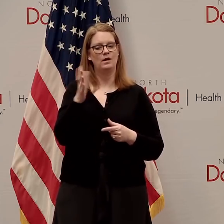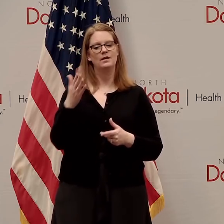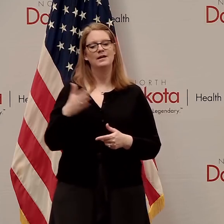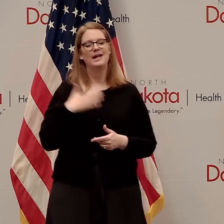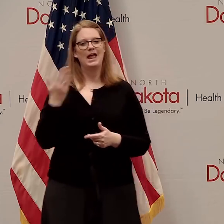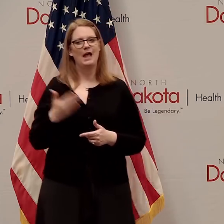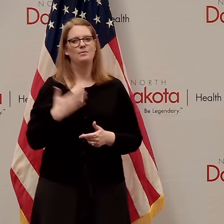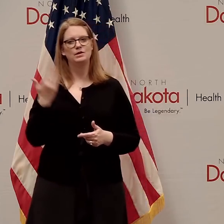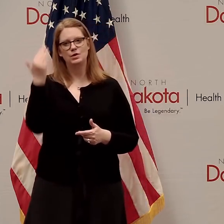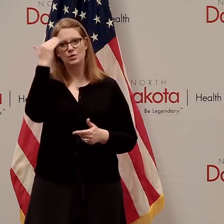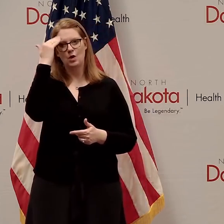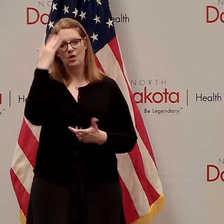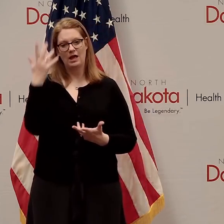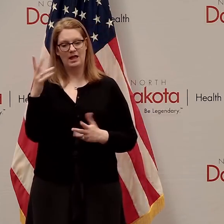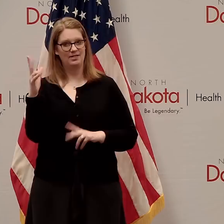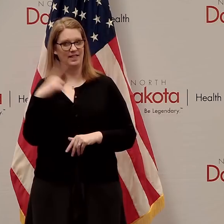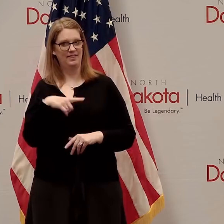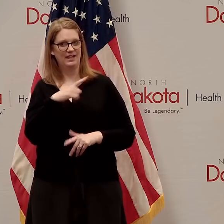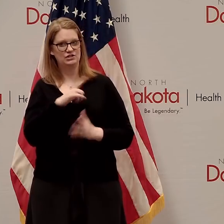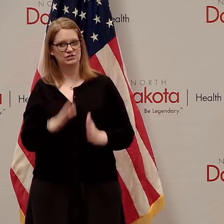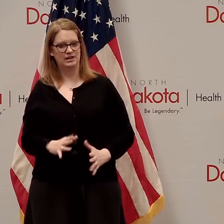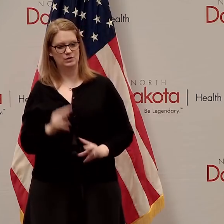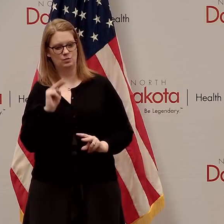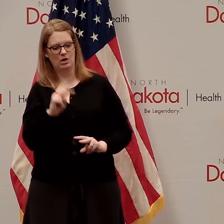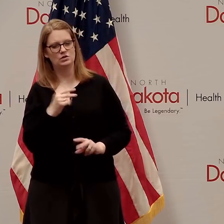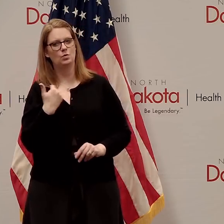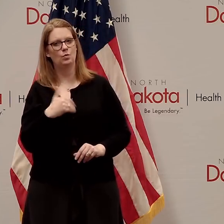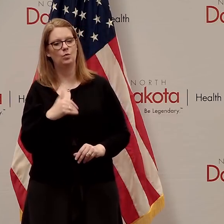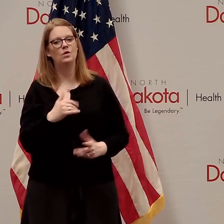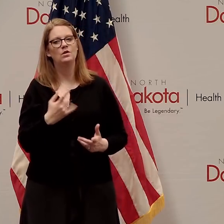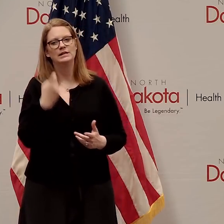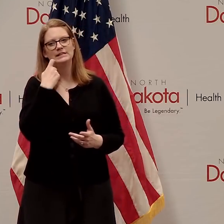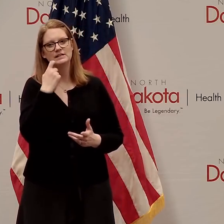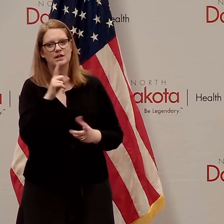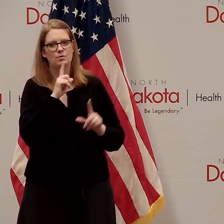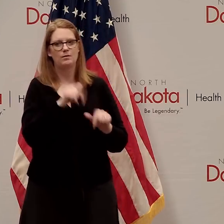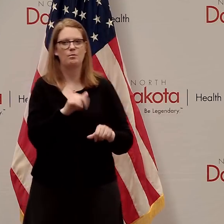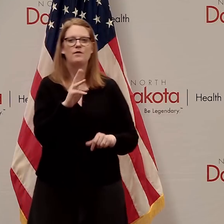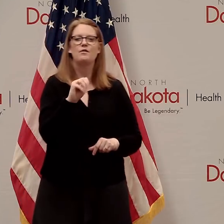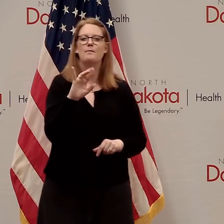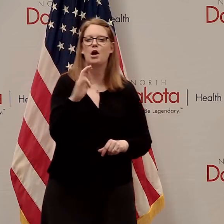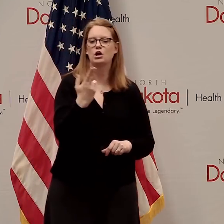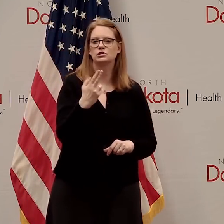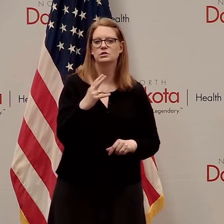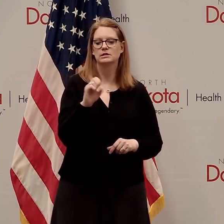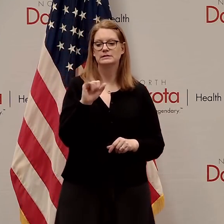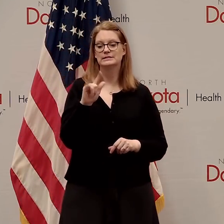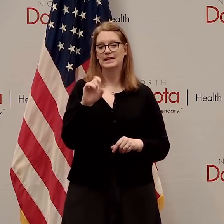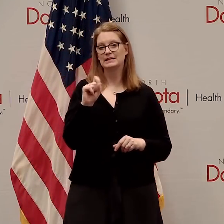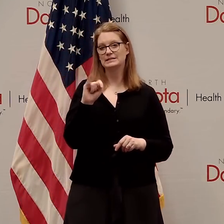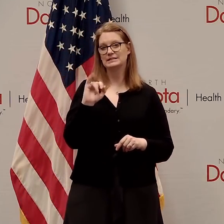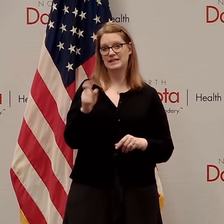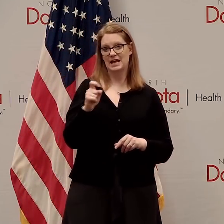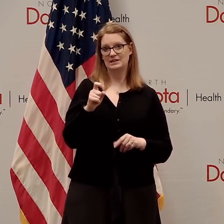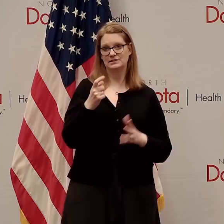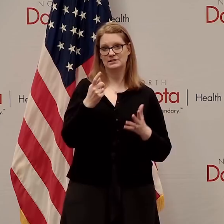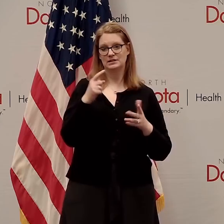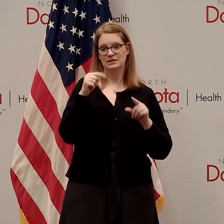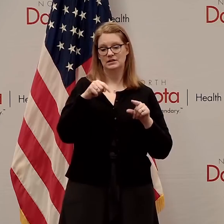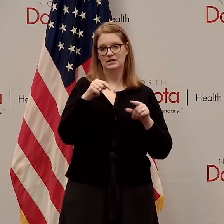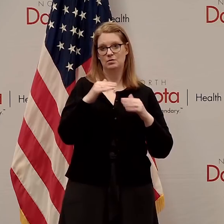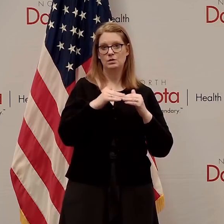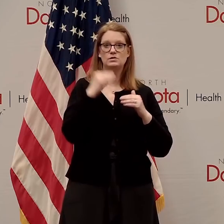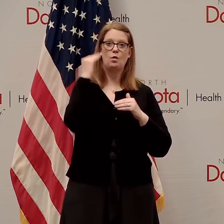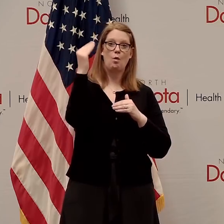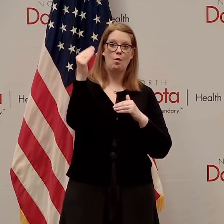the legislators that are watching will be happy to hear this, but we just got the report for March today. Sales tax revenue in March was